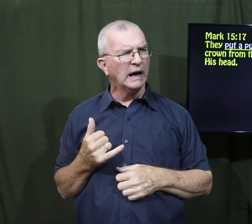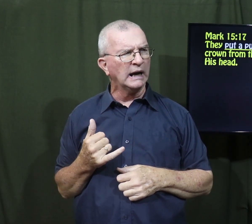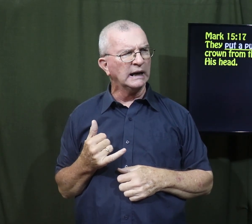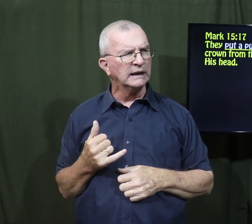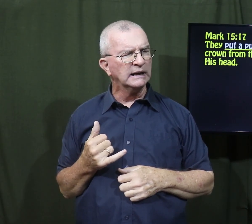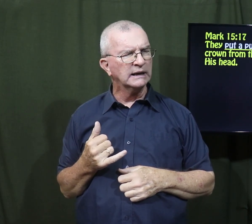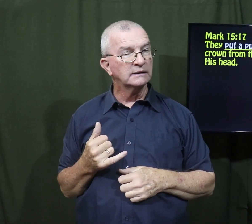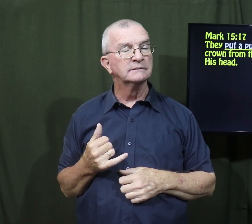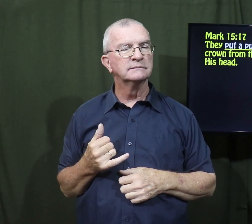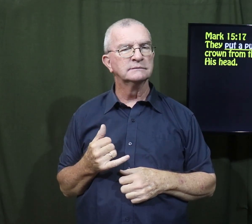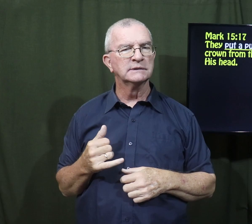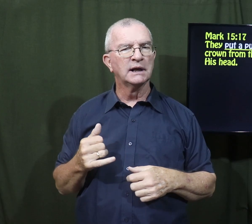Now why?